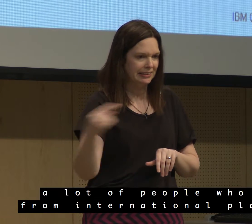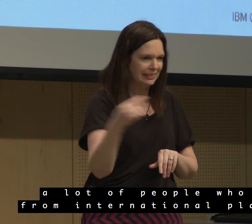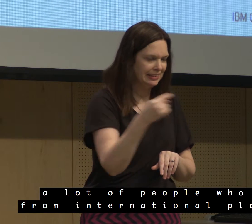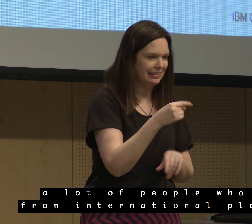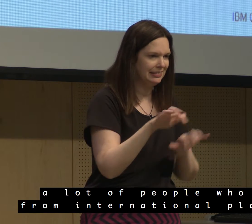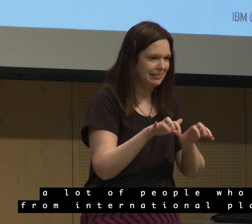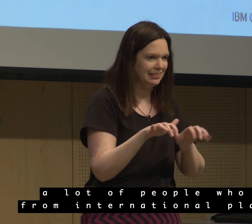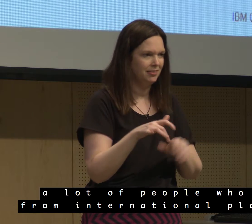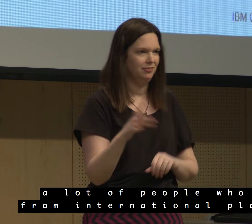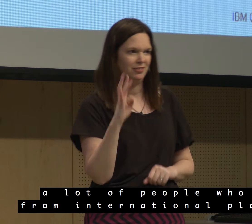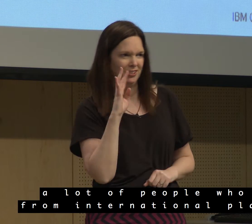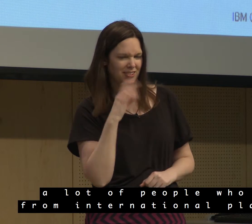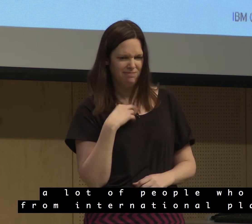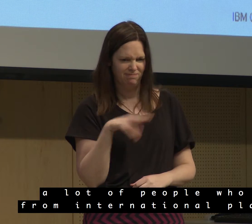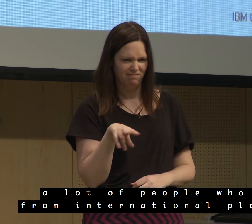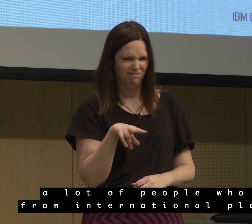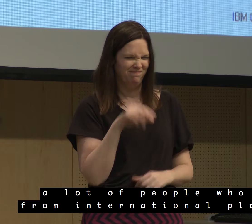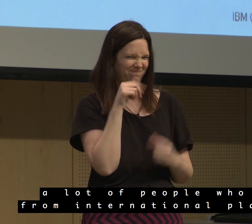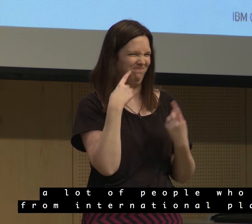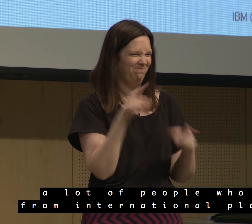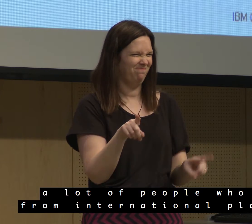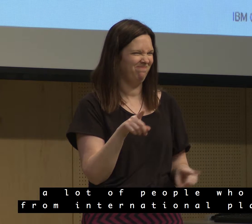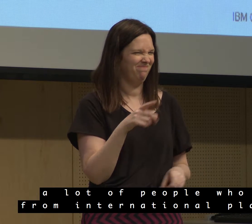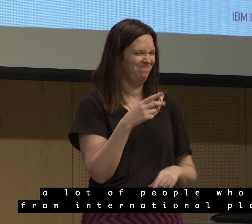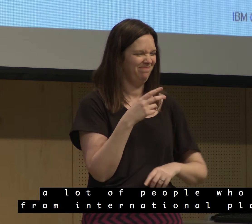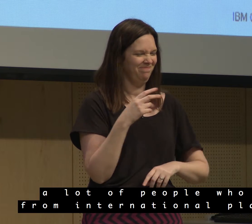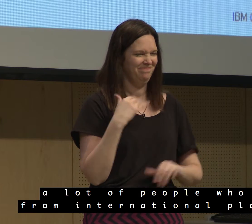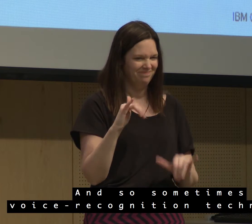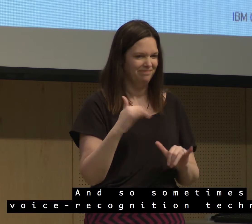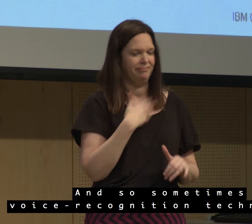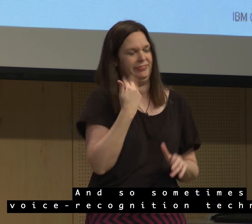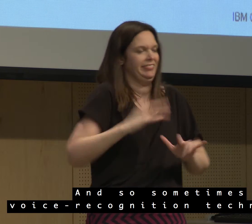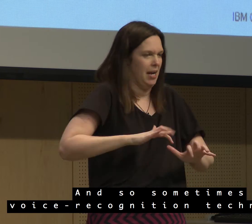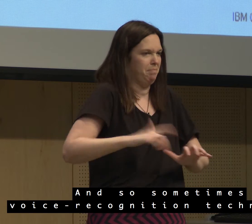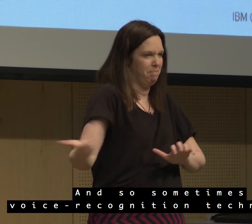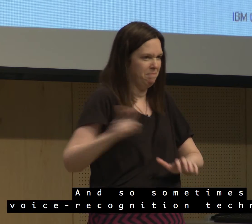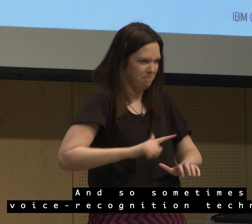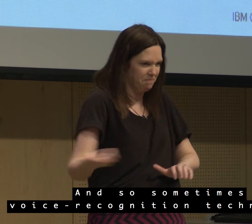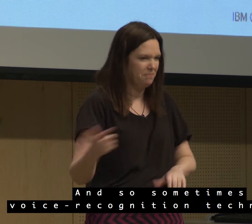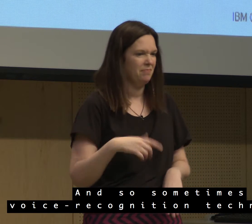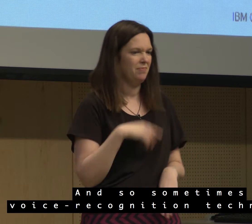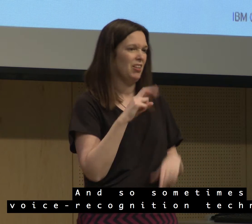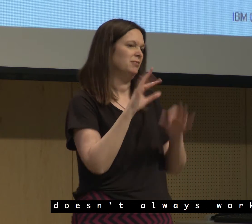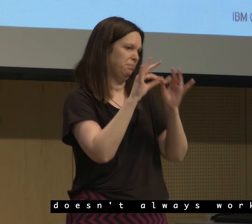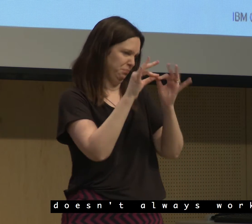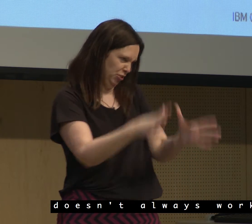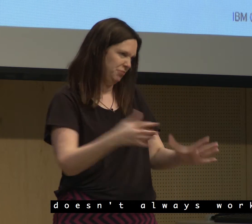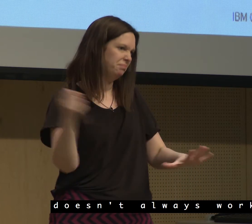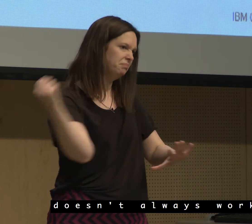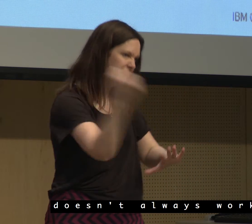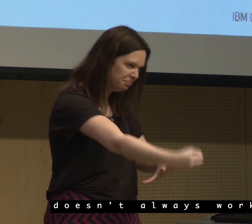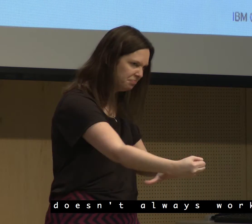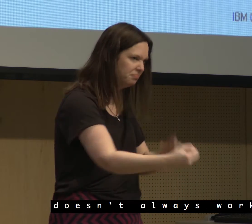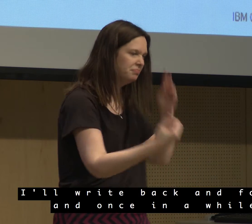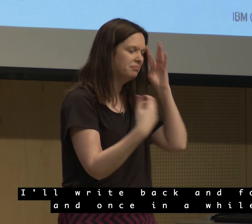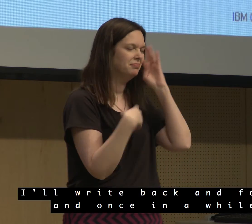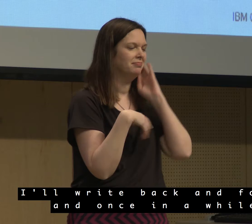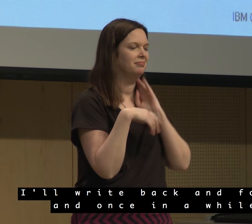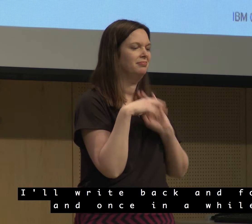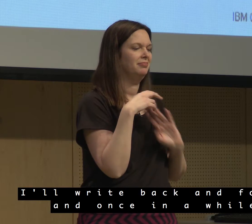department, a lot of people who are from international places. And so sometimes voice recognition technology doesn't always work. I'll write back and